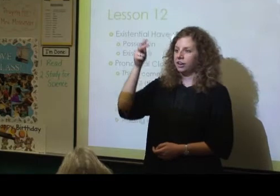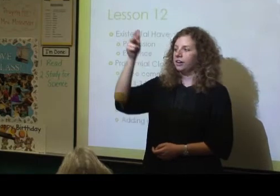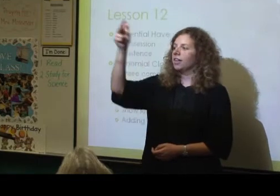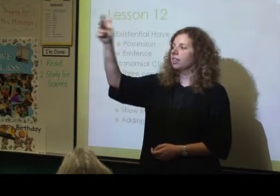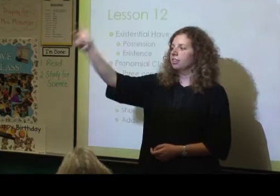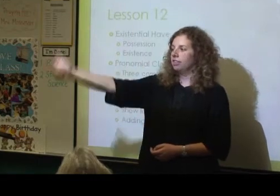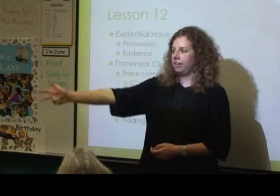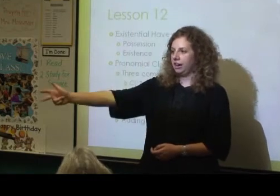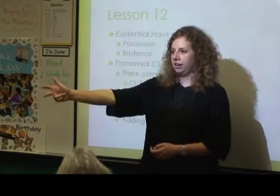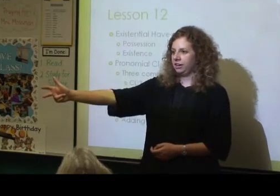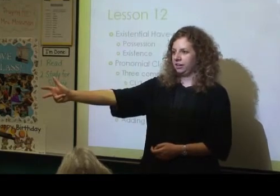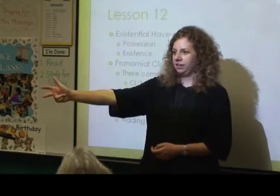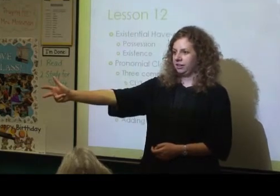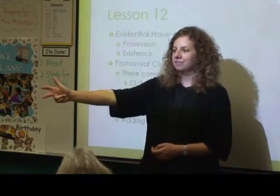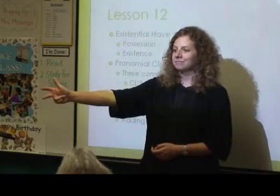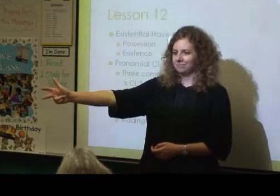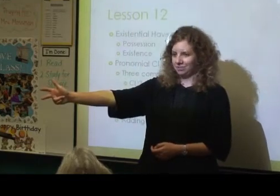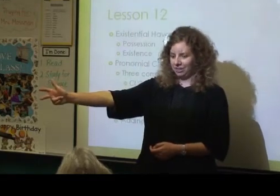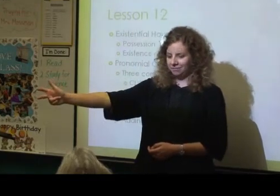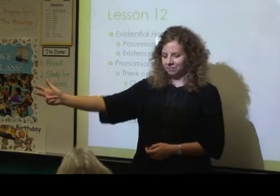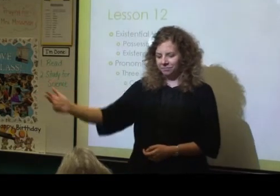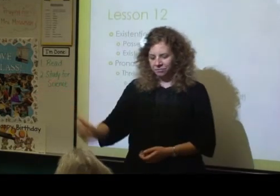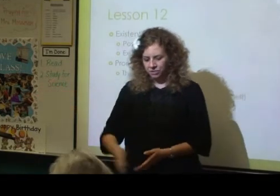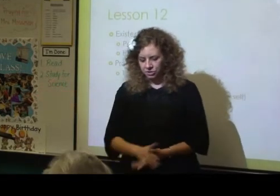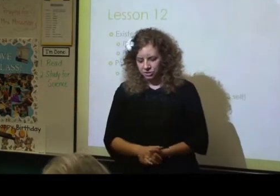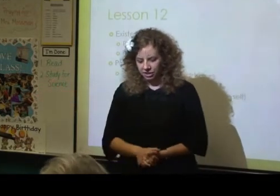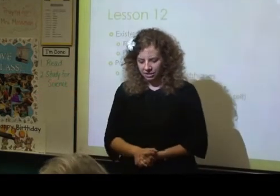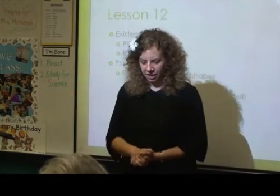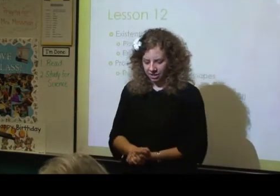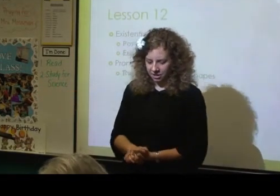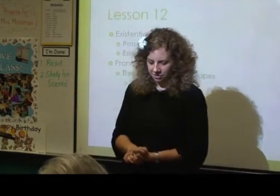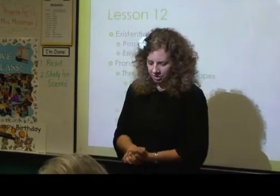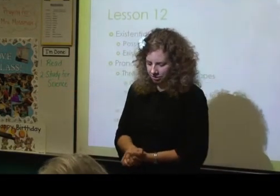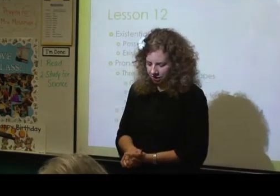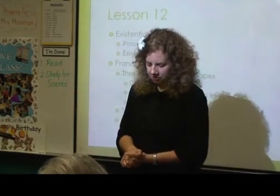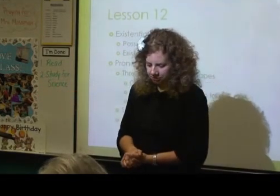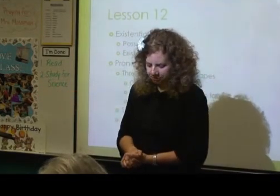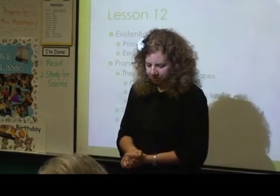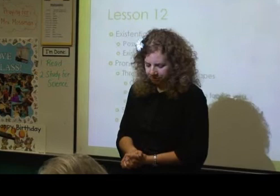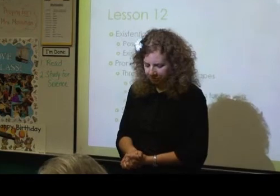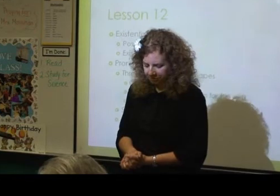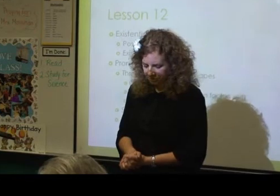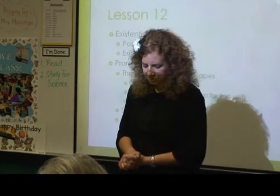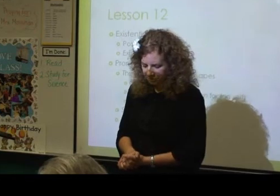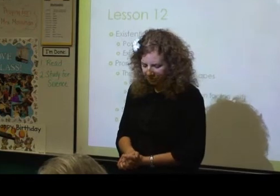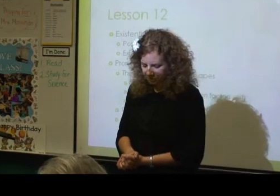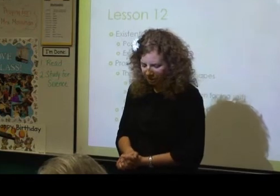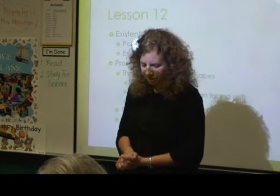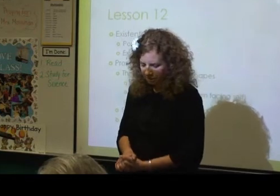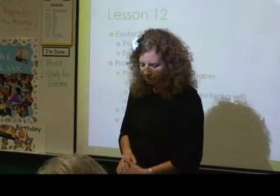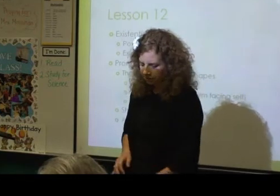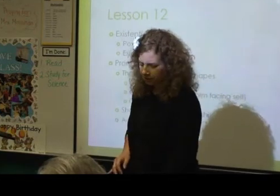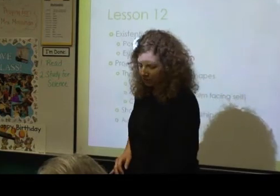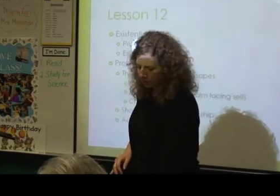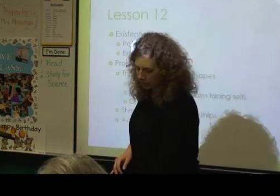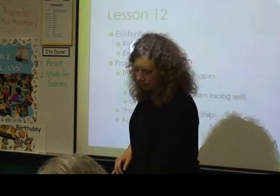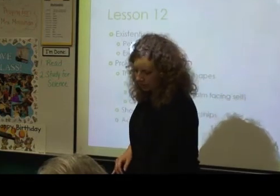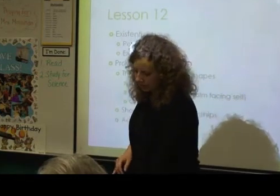classifier there. Okay, so that's the idea of it there. Okay, so